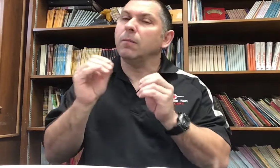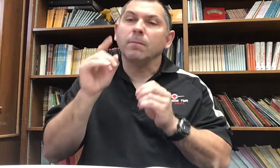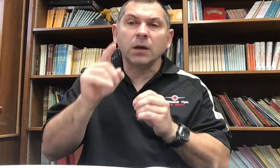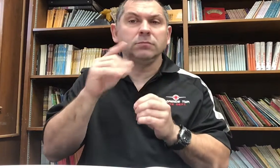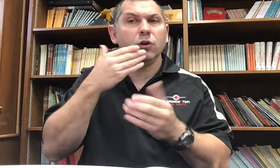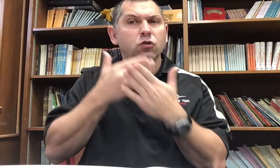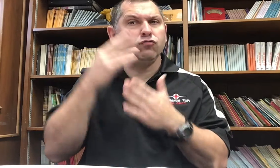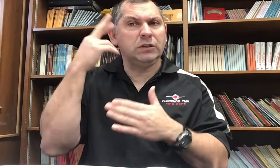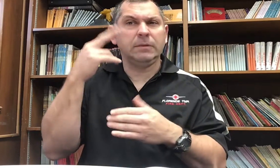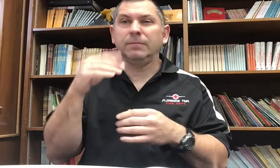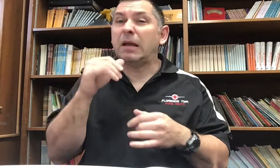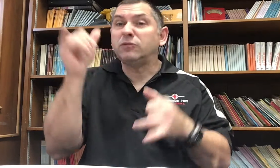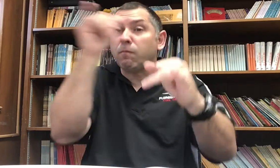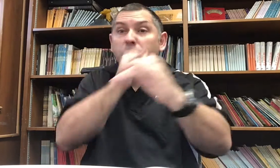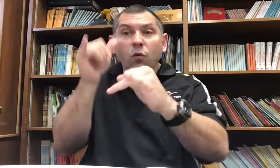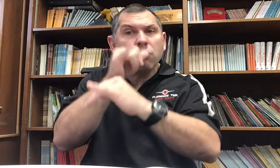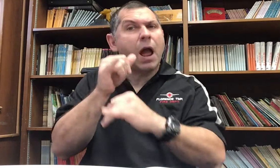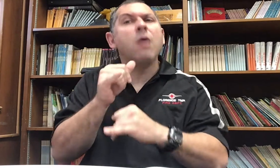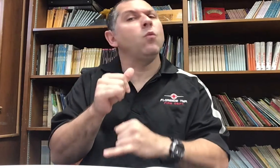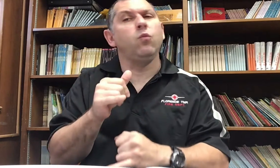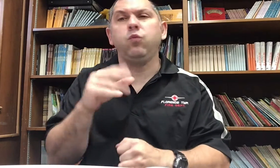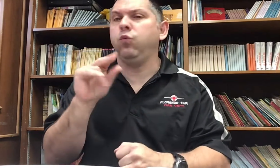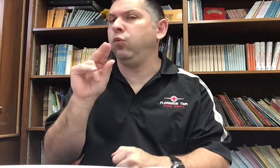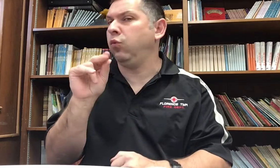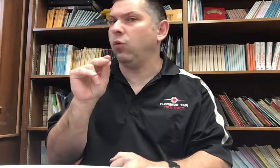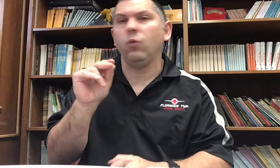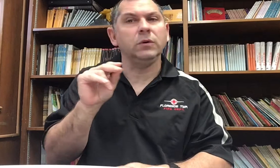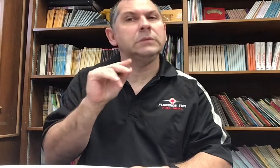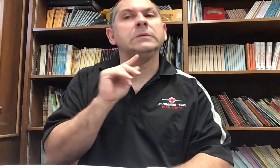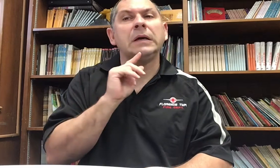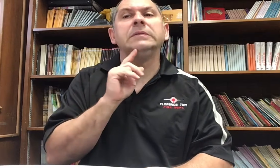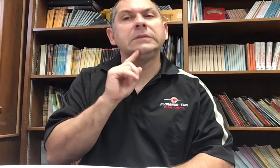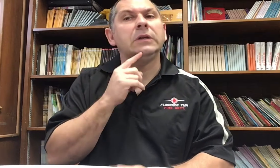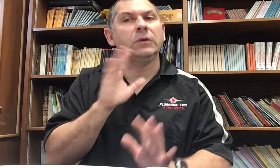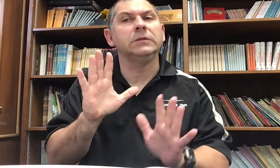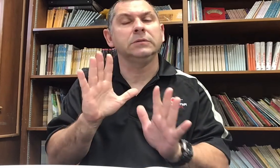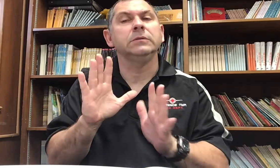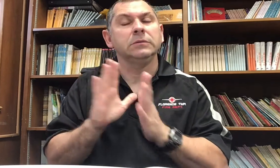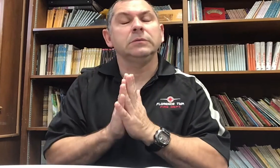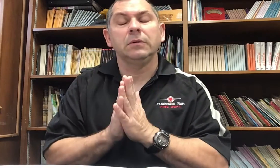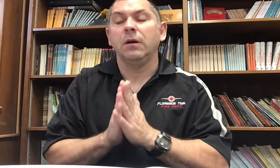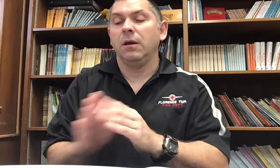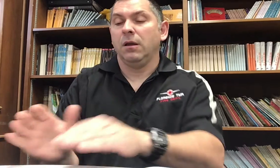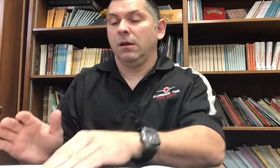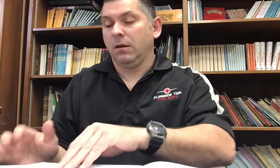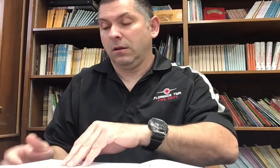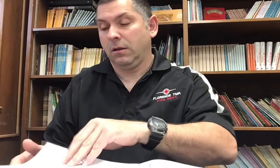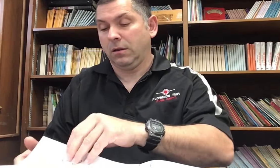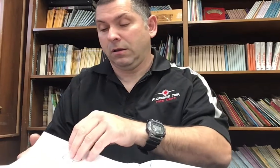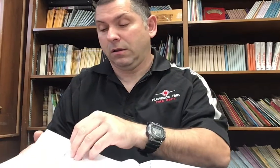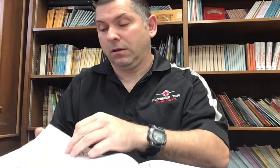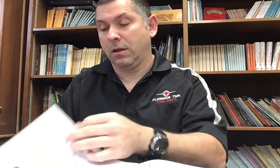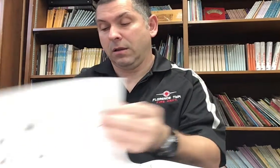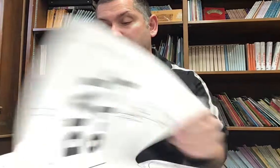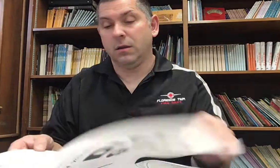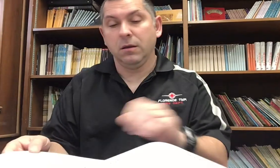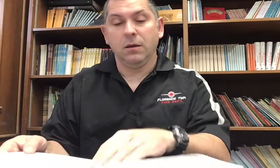get penalized for that. But don't fool around. Don't call. Make sure it's a serious situation when you call